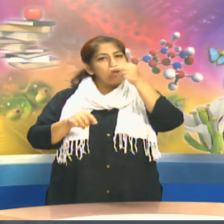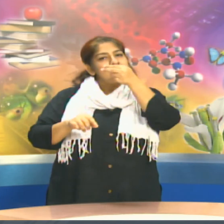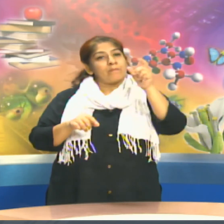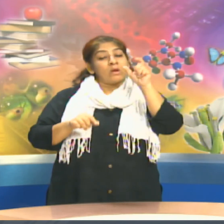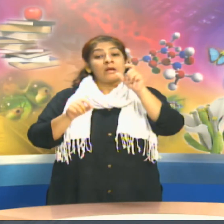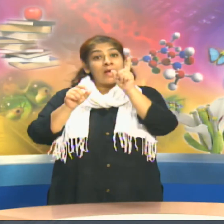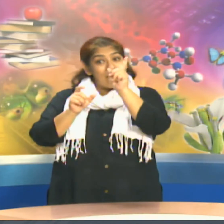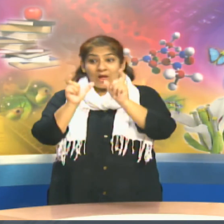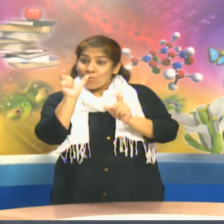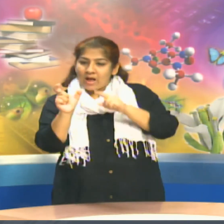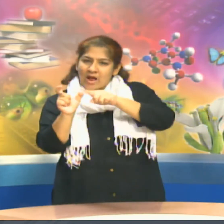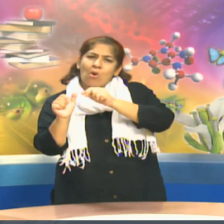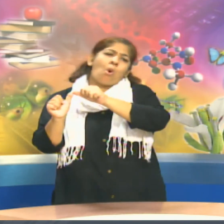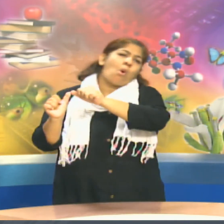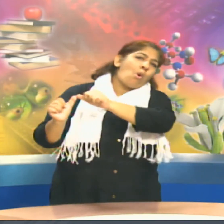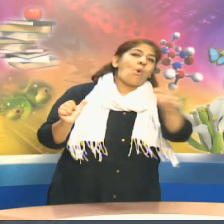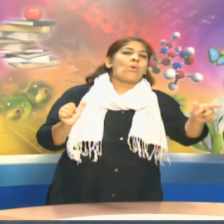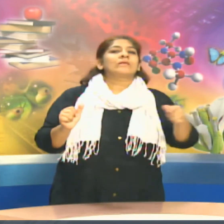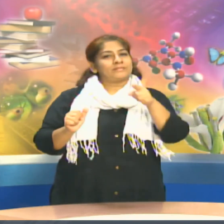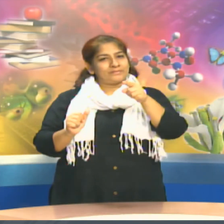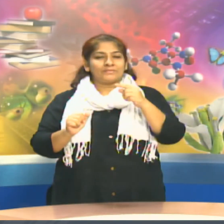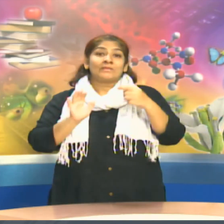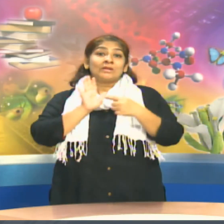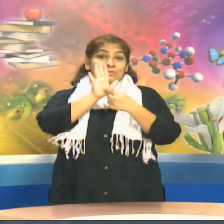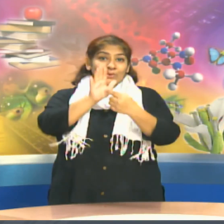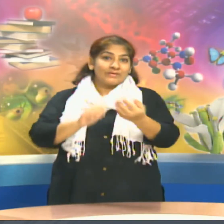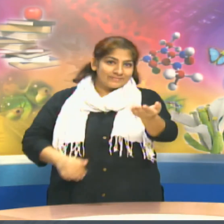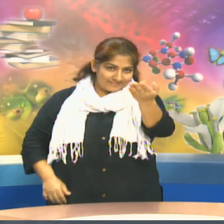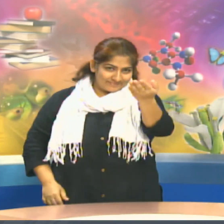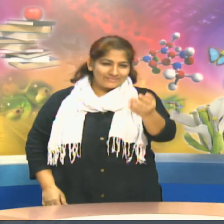the people who are driving vehicles, they should have this